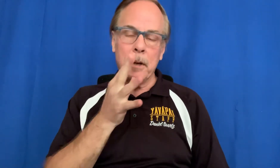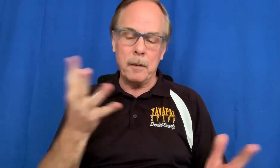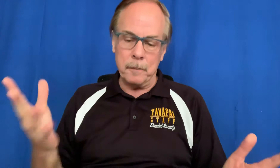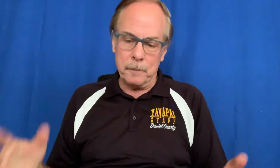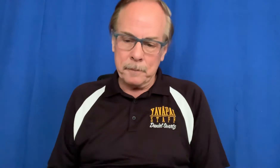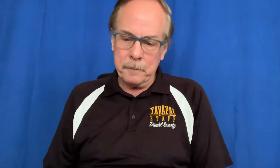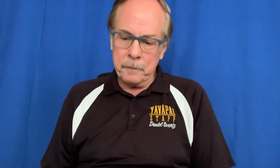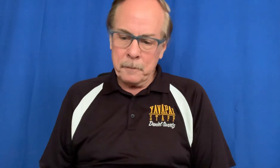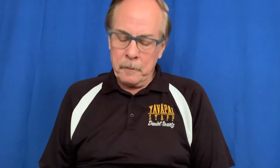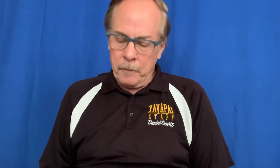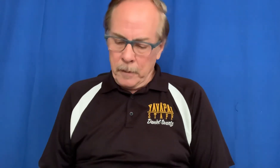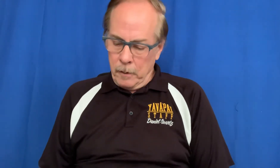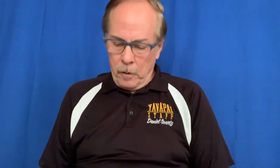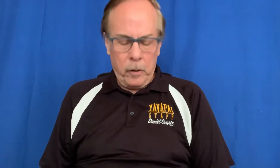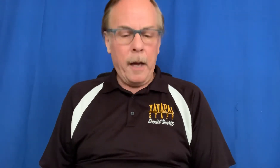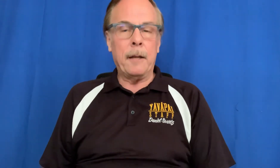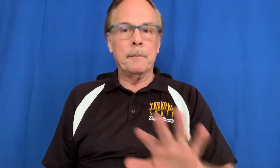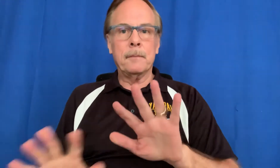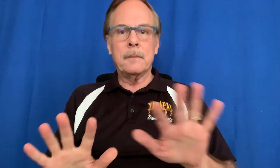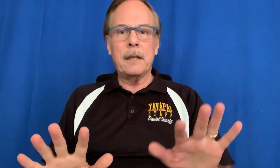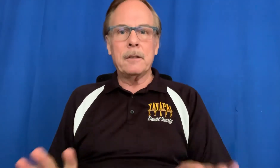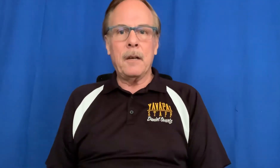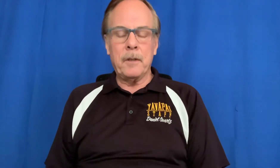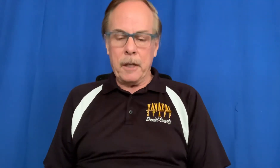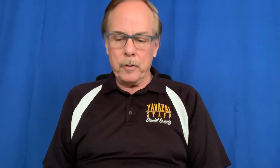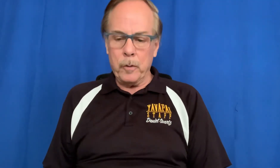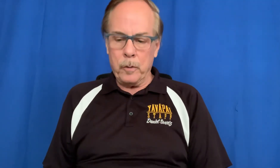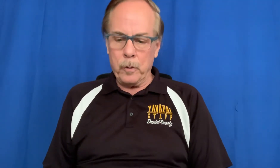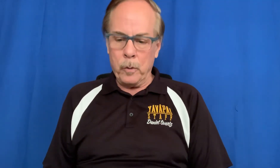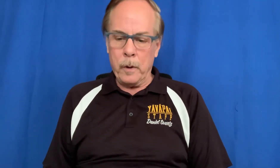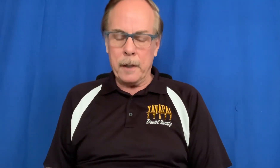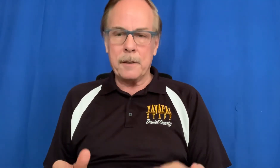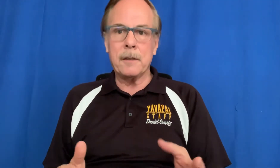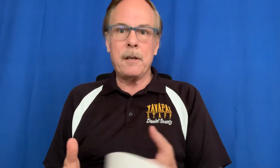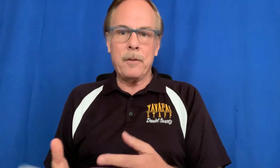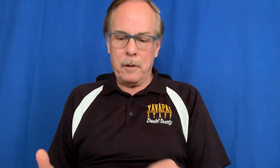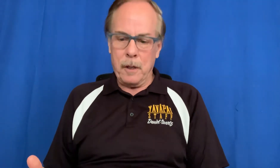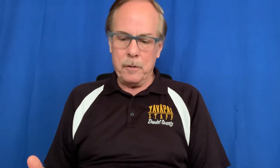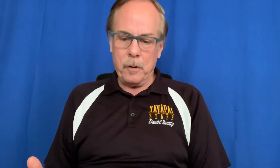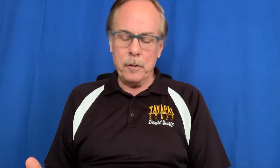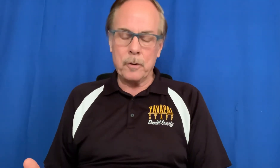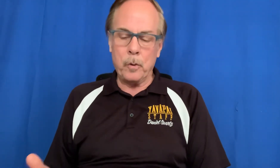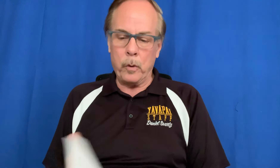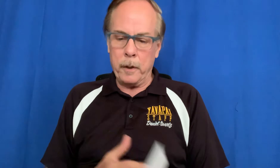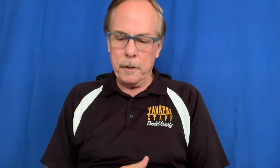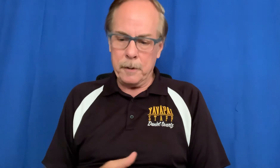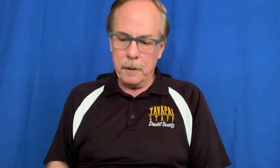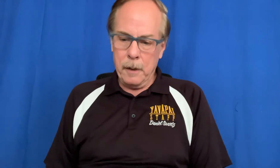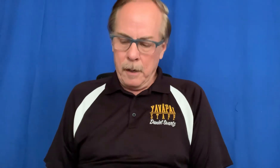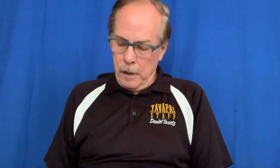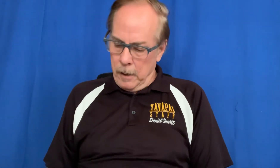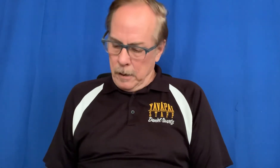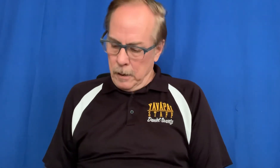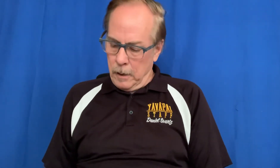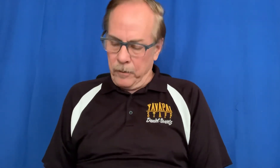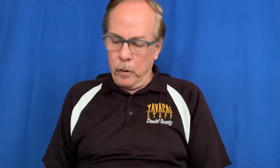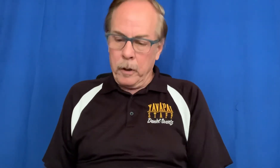mom. Okay, that's enough to get you through. That's those stories. And if going over to